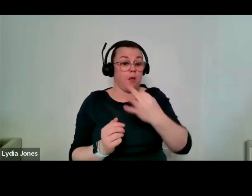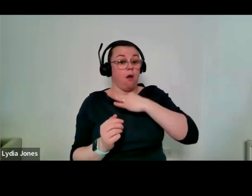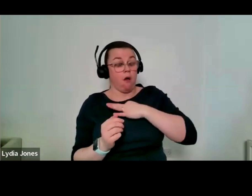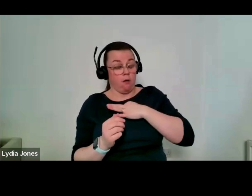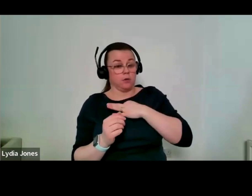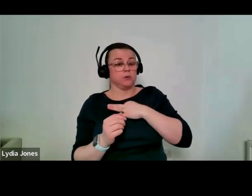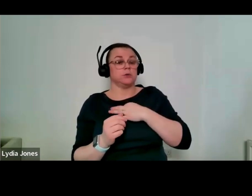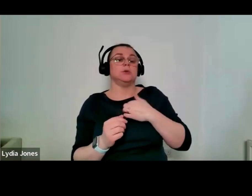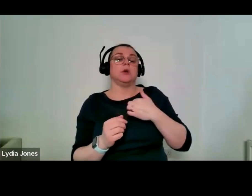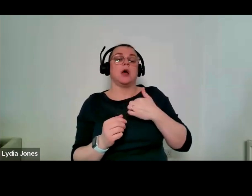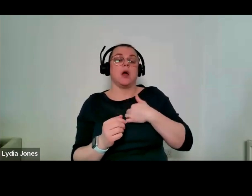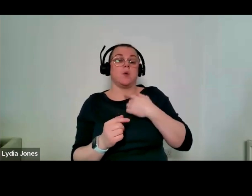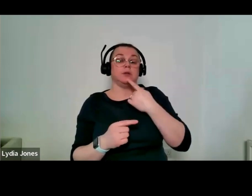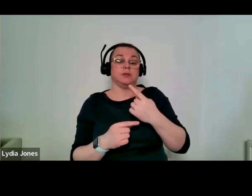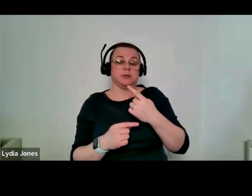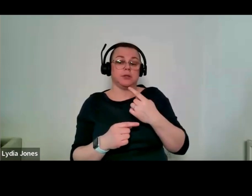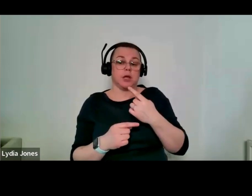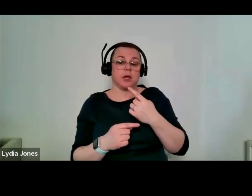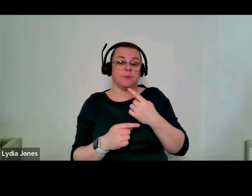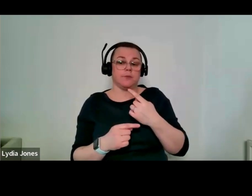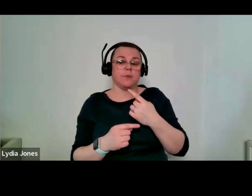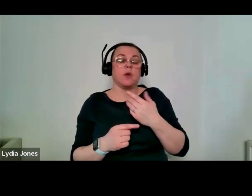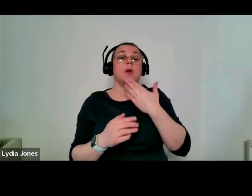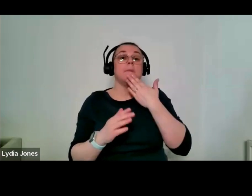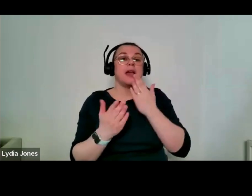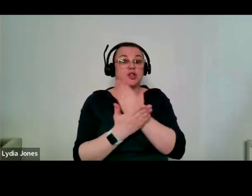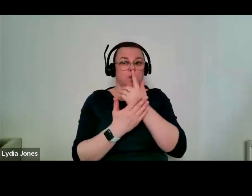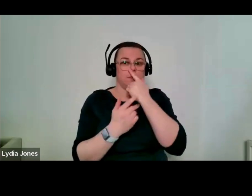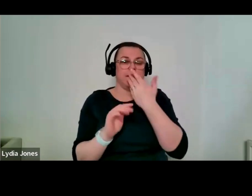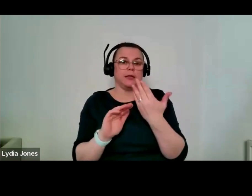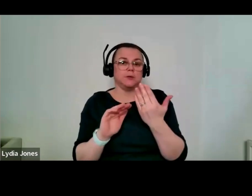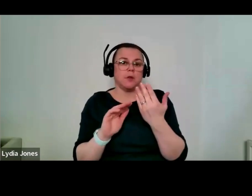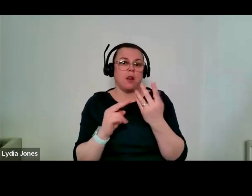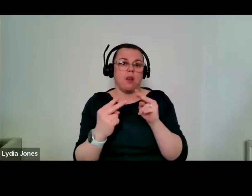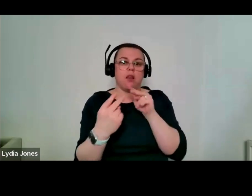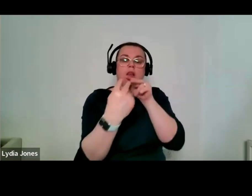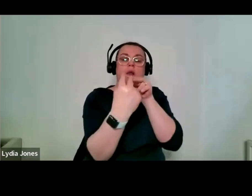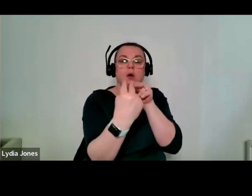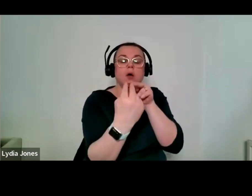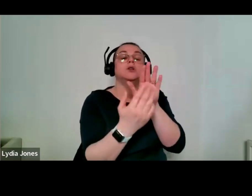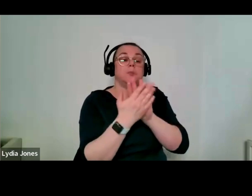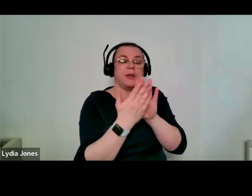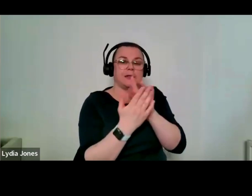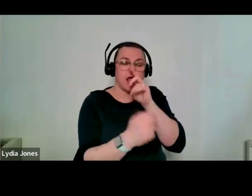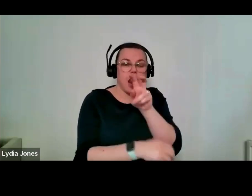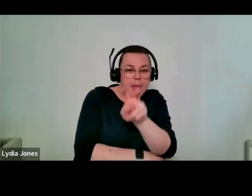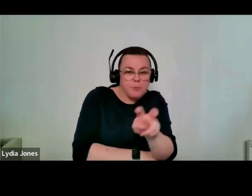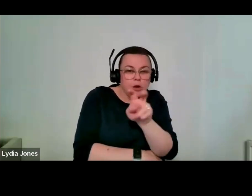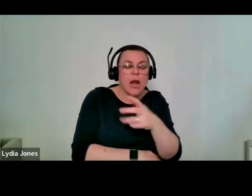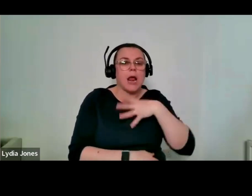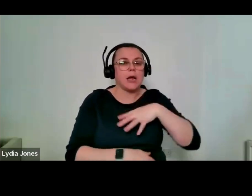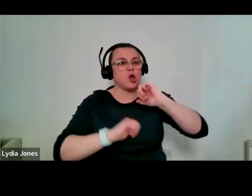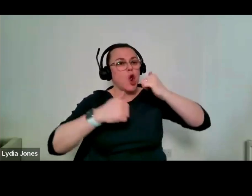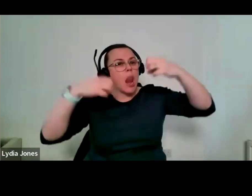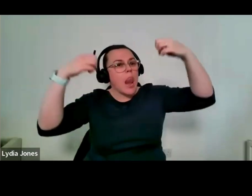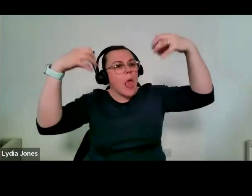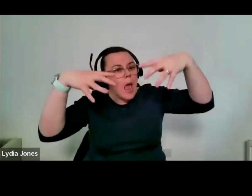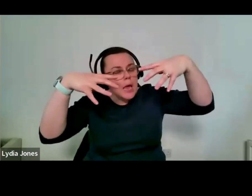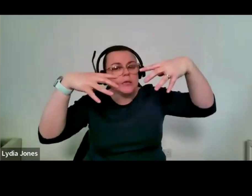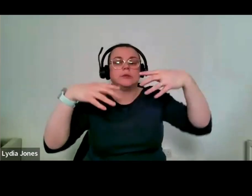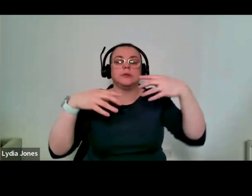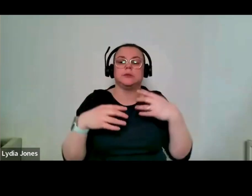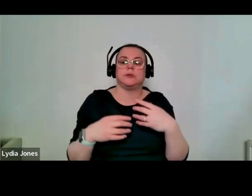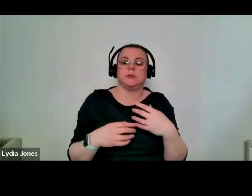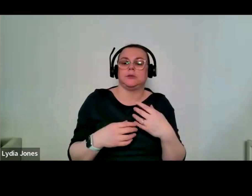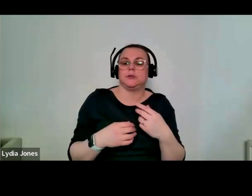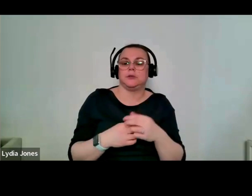say, needs a face maker so that I can lip read you. I would need good lighting. I would ask